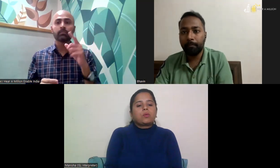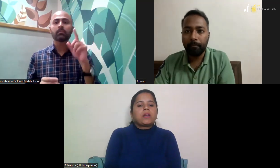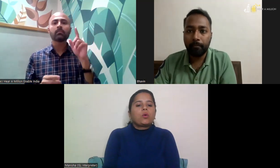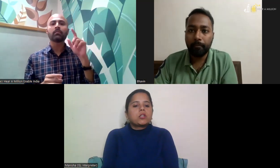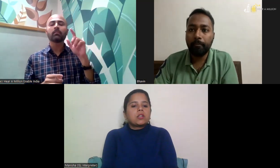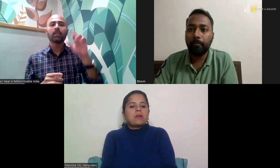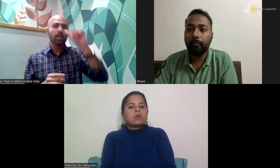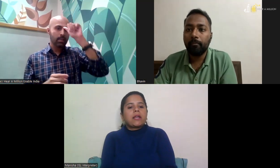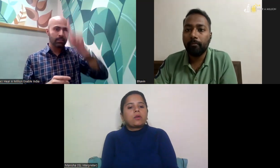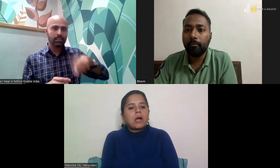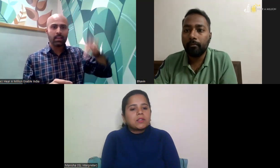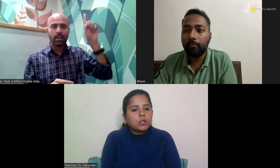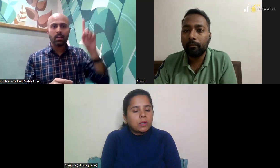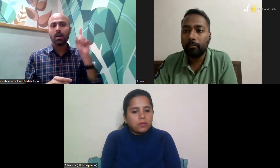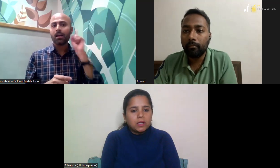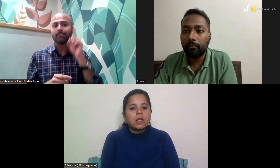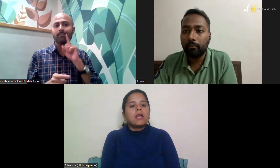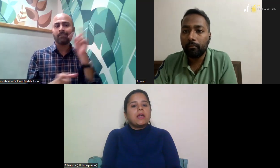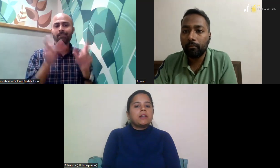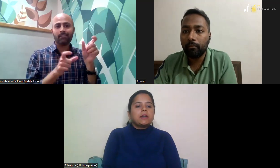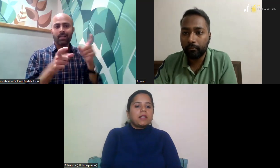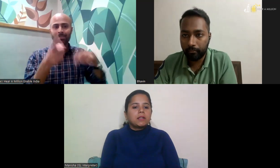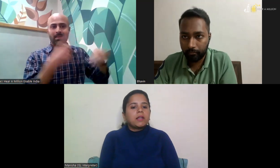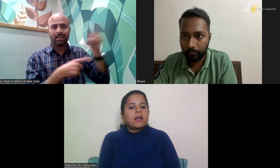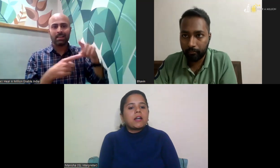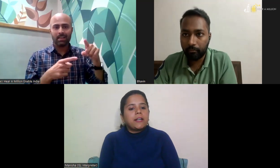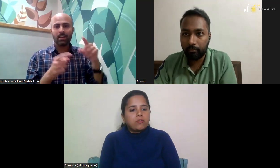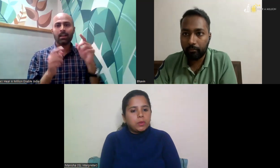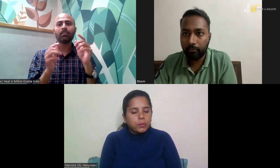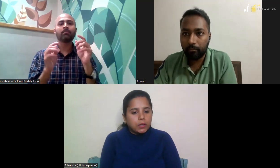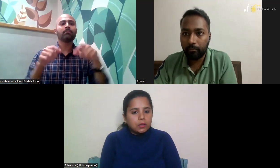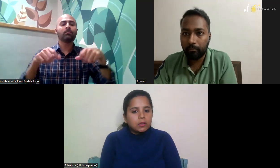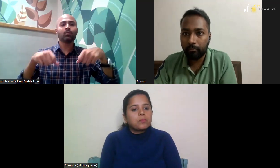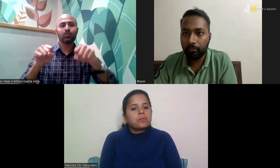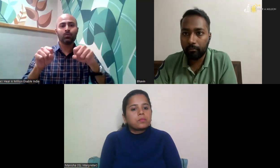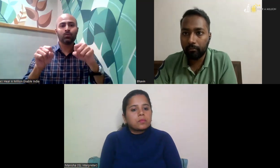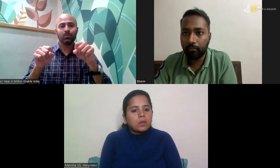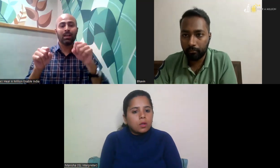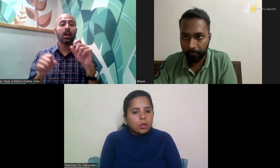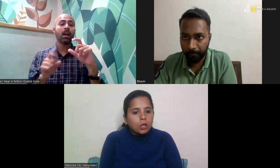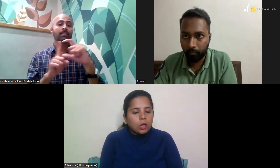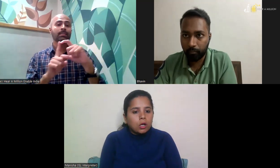Okay. So one question I would like to ask you, Bhavan. In India, there are deaf people